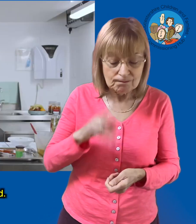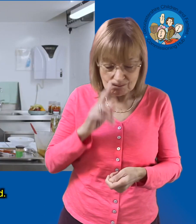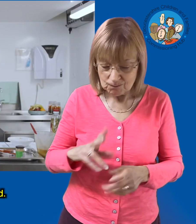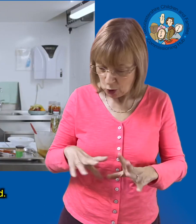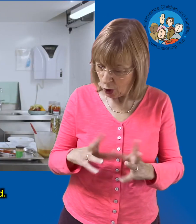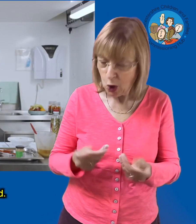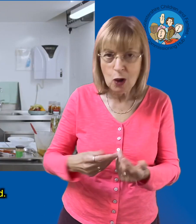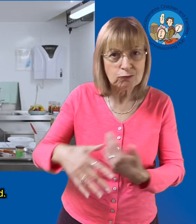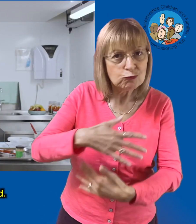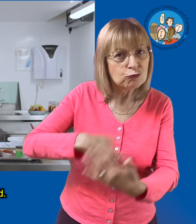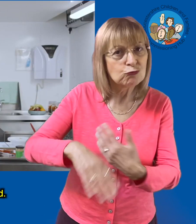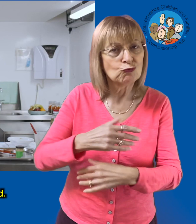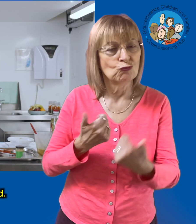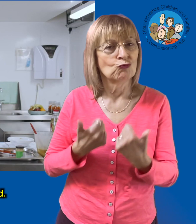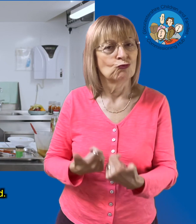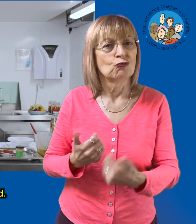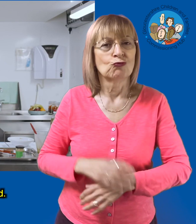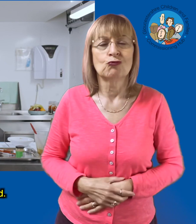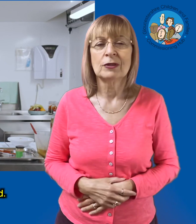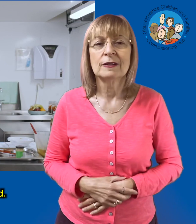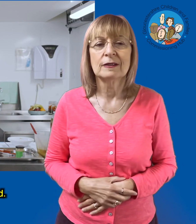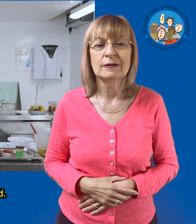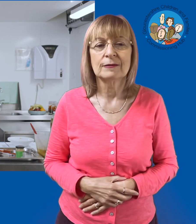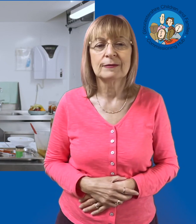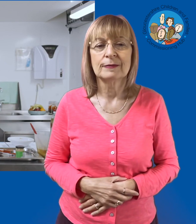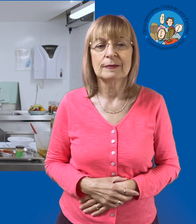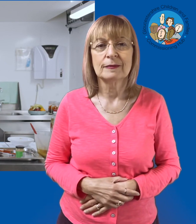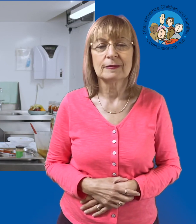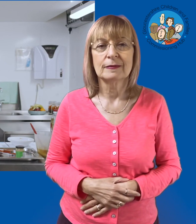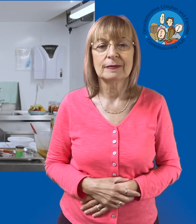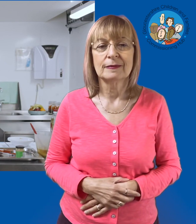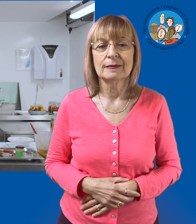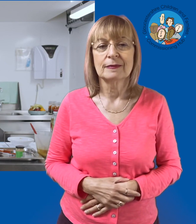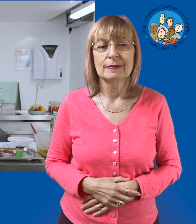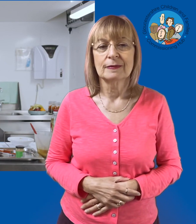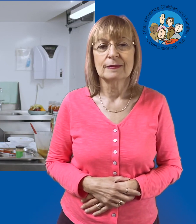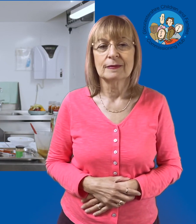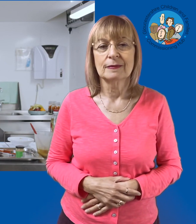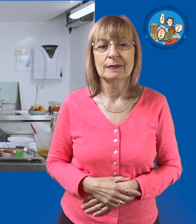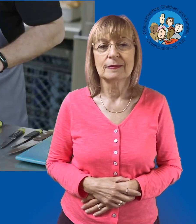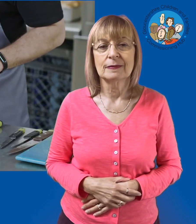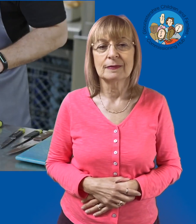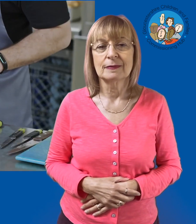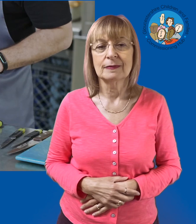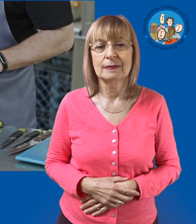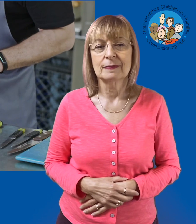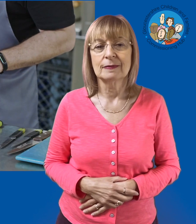Again, give that a little stir, get that all nicely mixed, so it's nice and even.